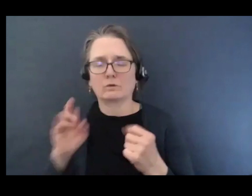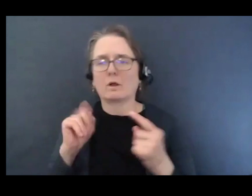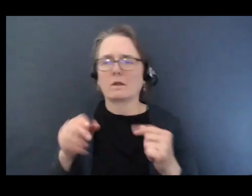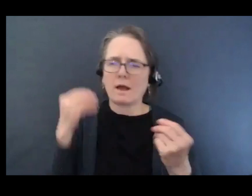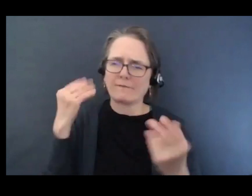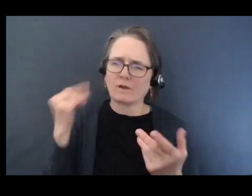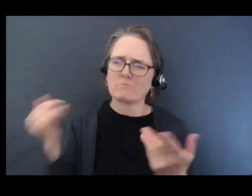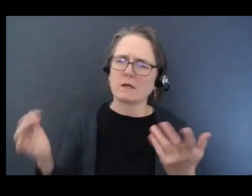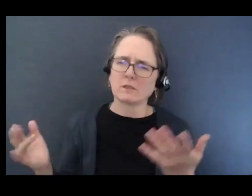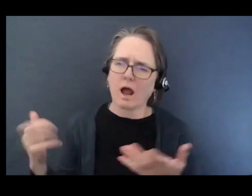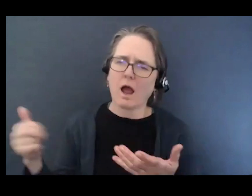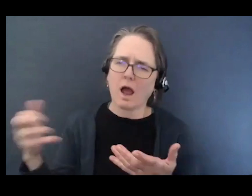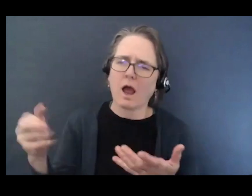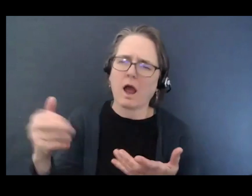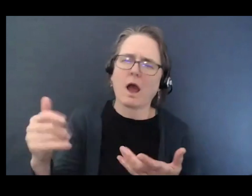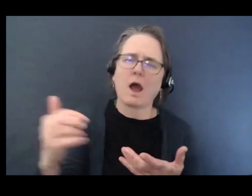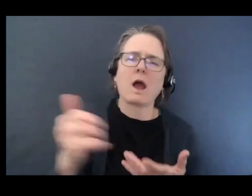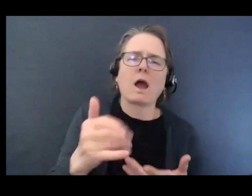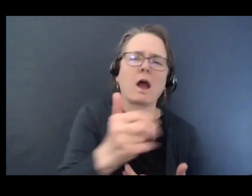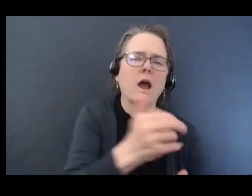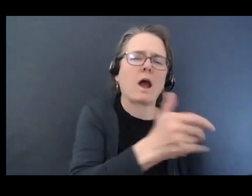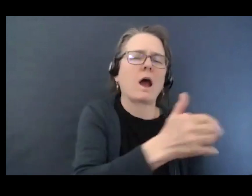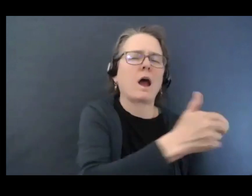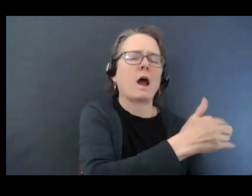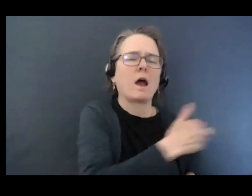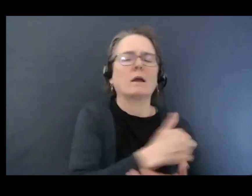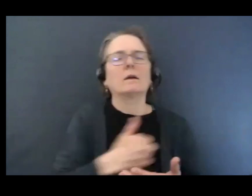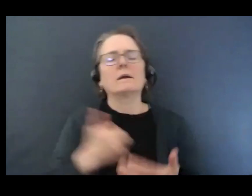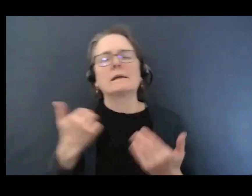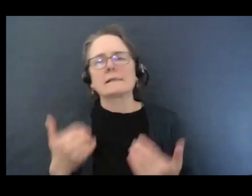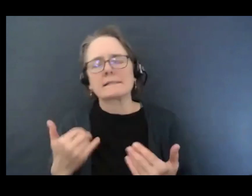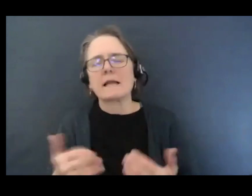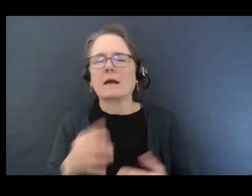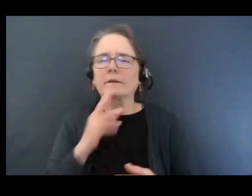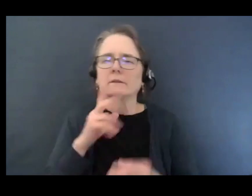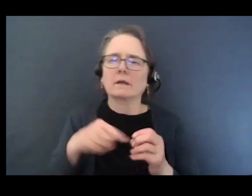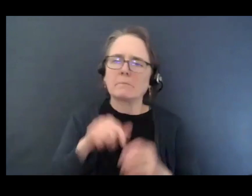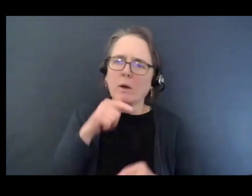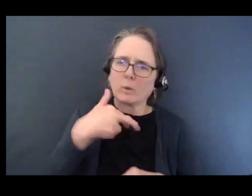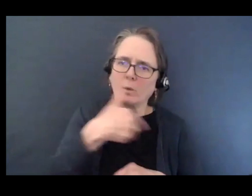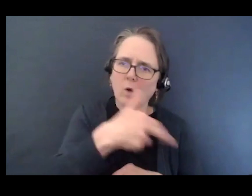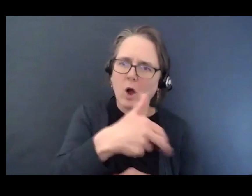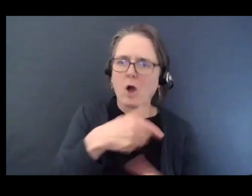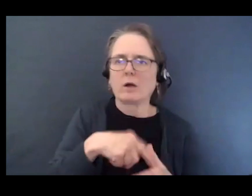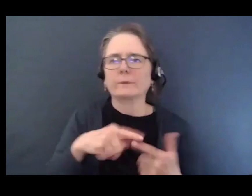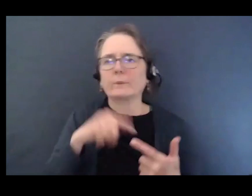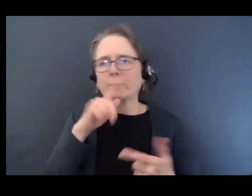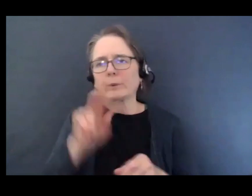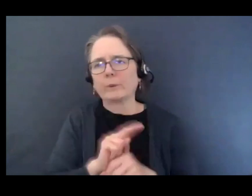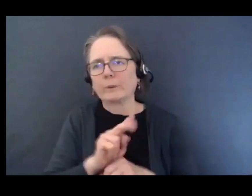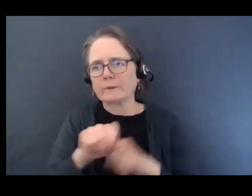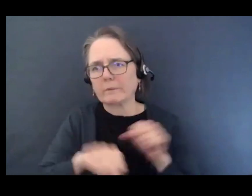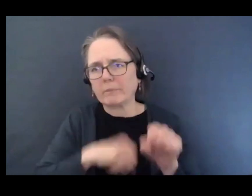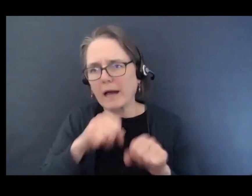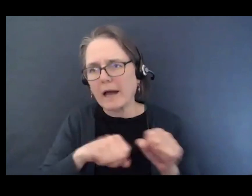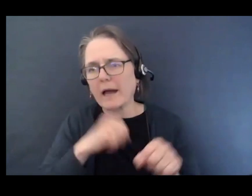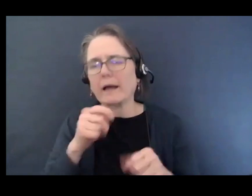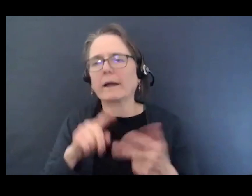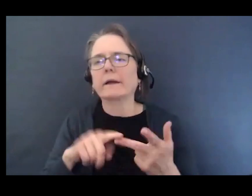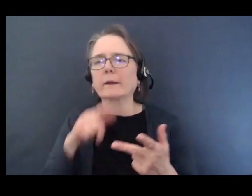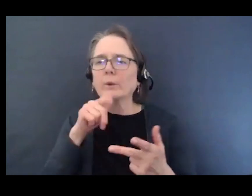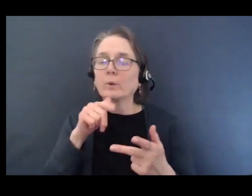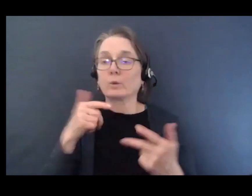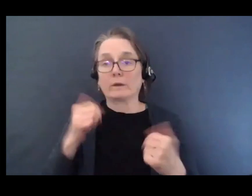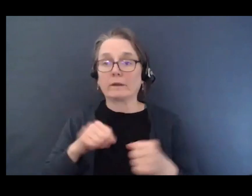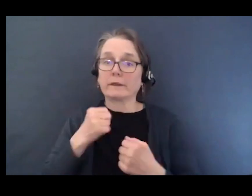Right now, we're able to process walking, all modes of public transit, bicycling for people at different levels of comfort with